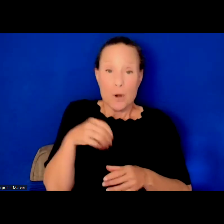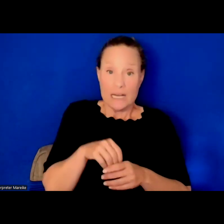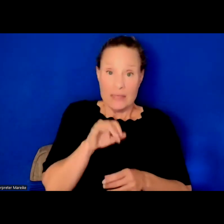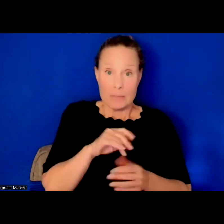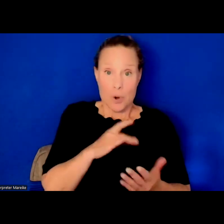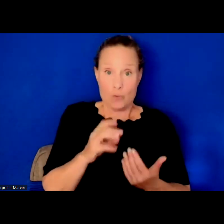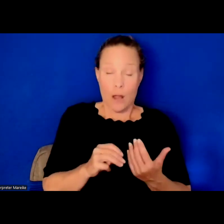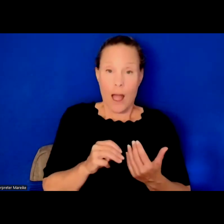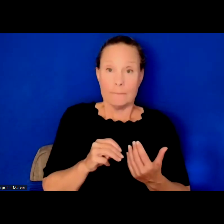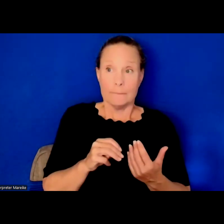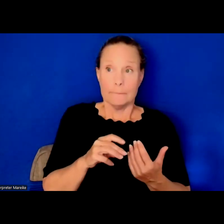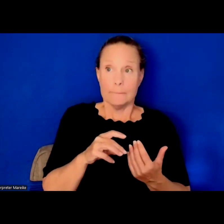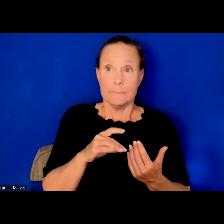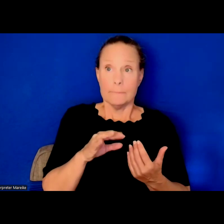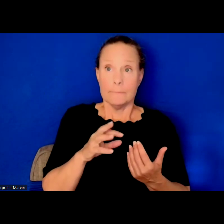program